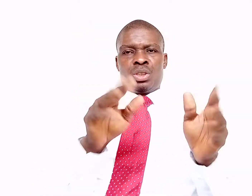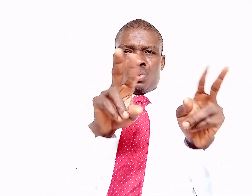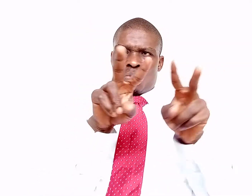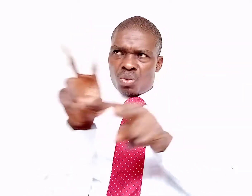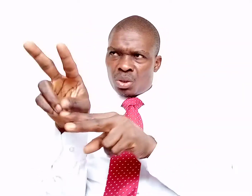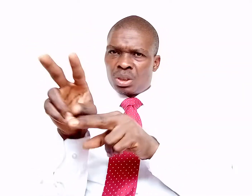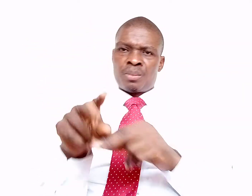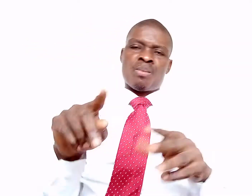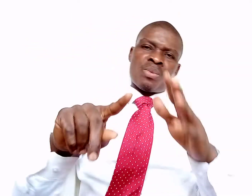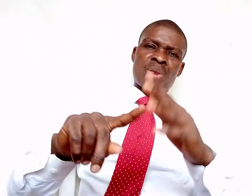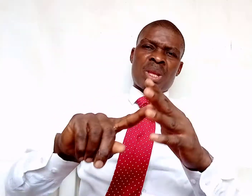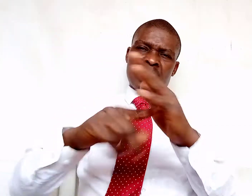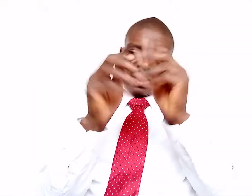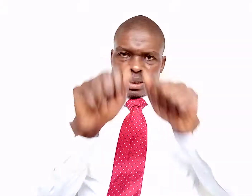This can be improved this way.